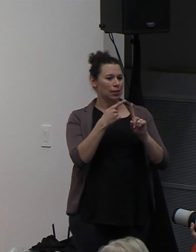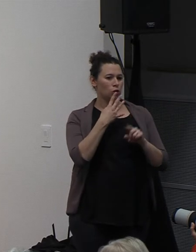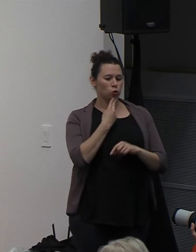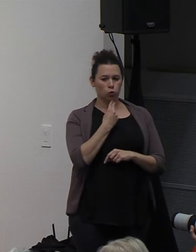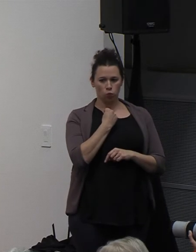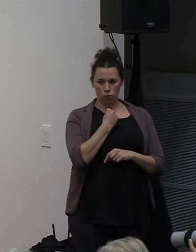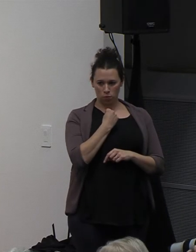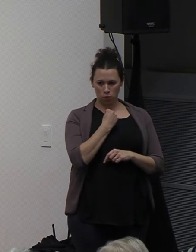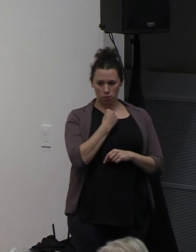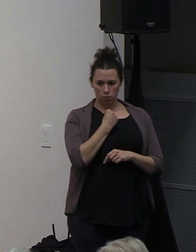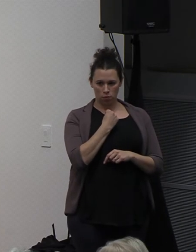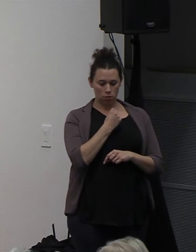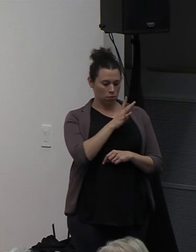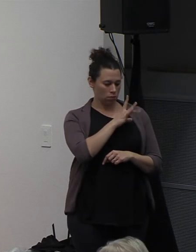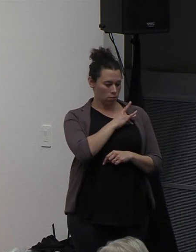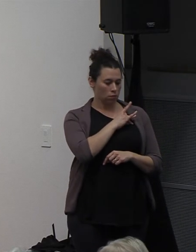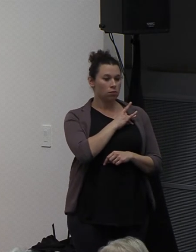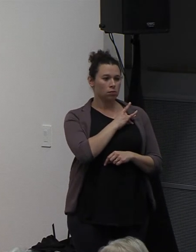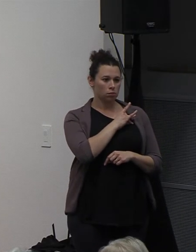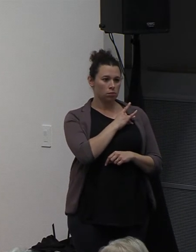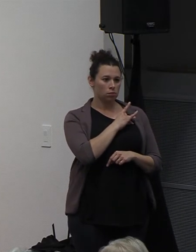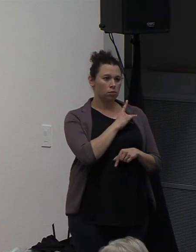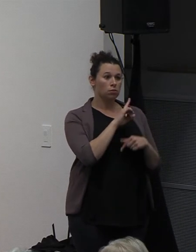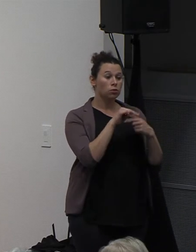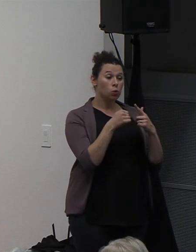Jew. When I was